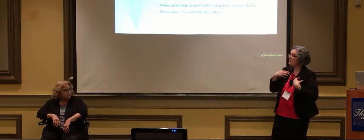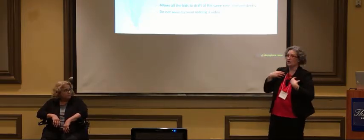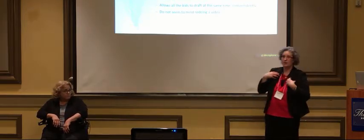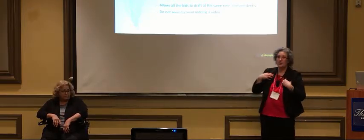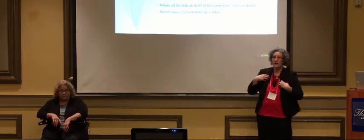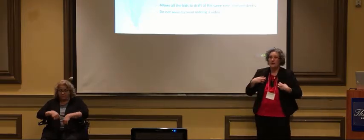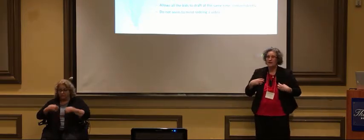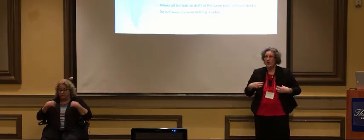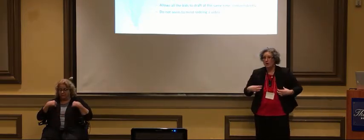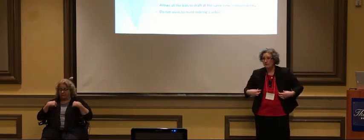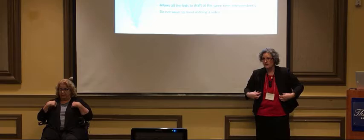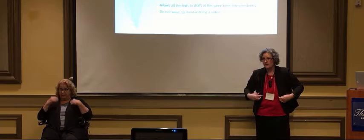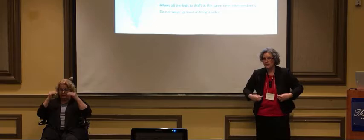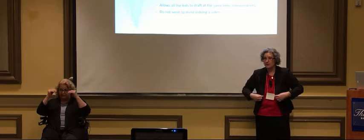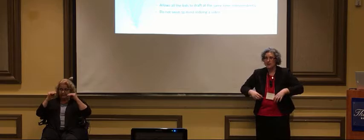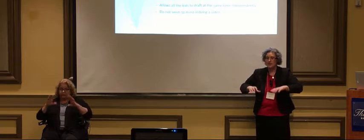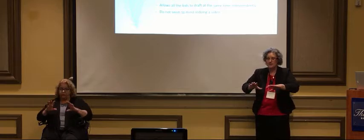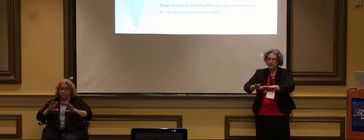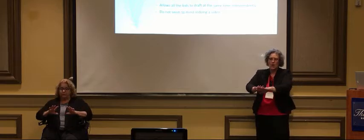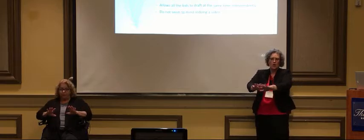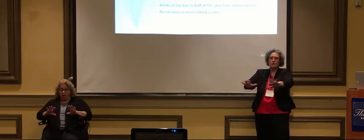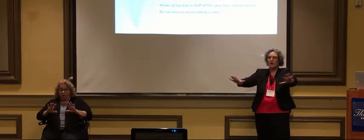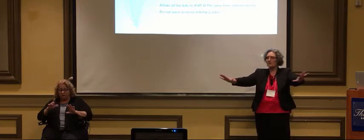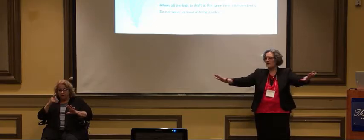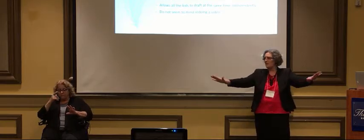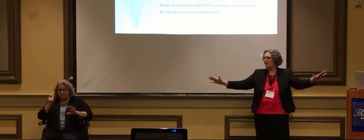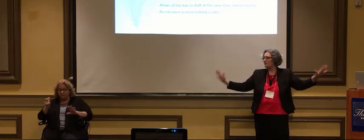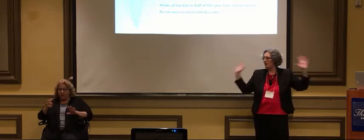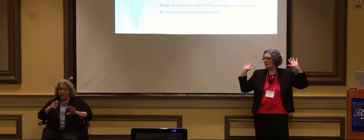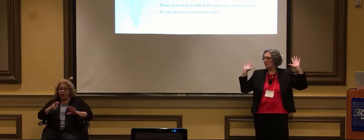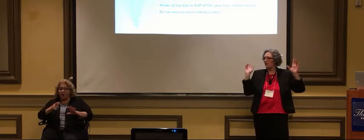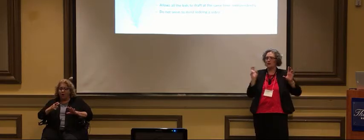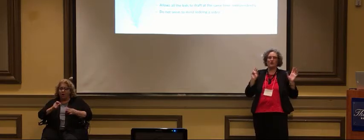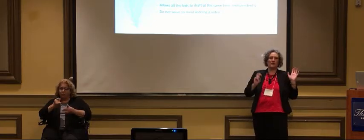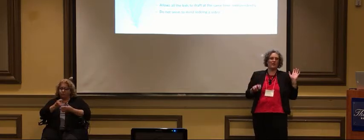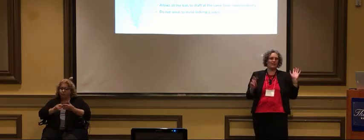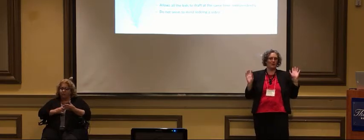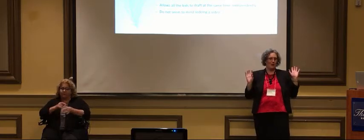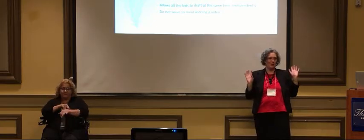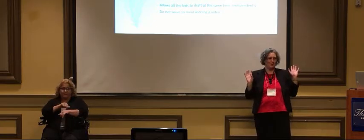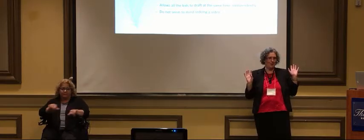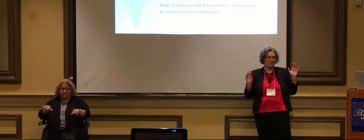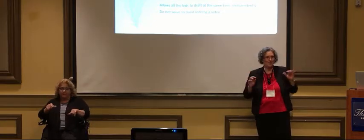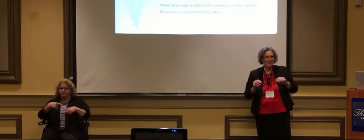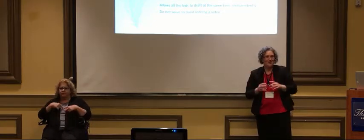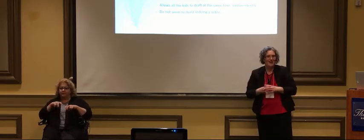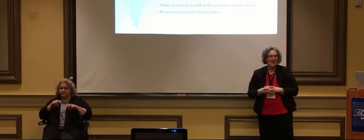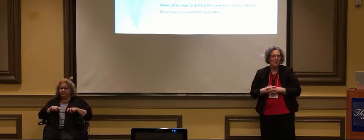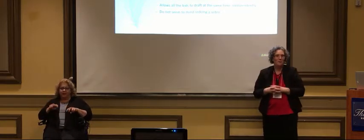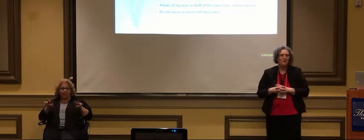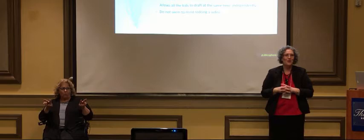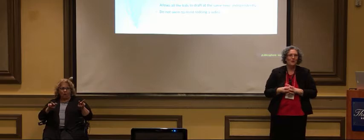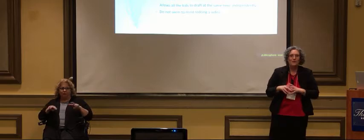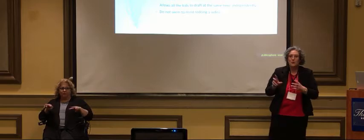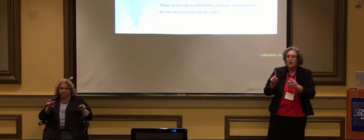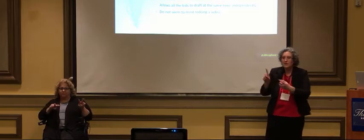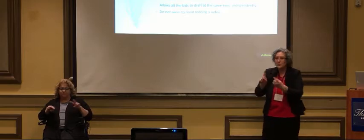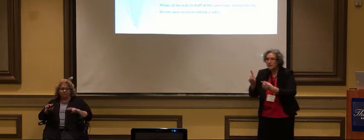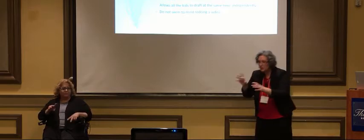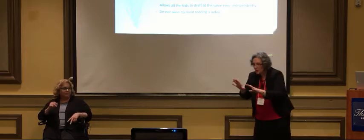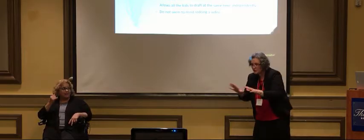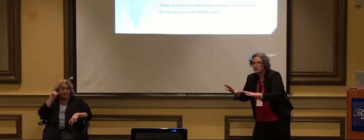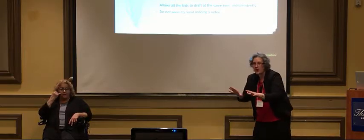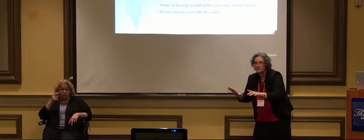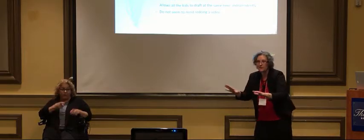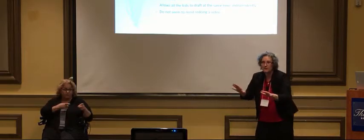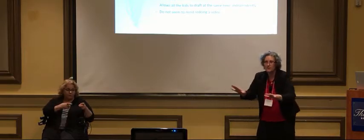As a teacher, it's awesome because they can all draft at the same time, and you can just kind of sit back and watch. you know, if you had to